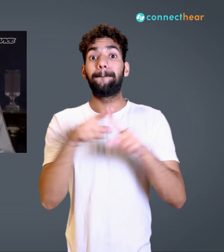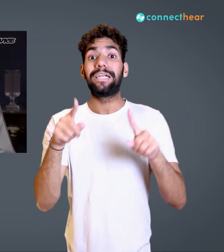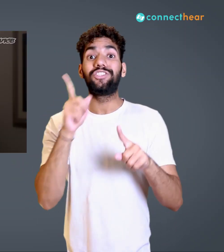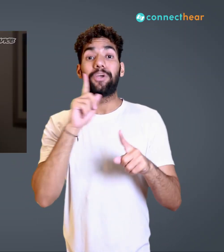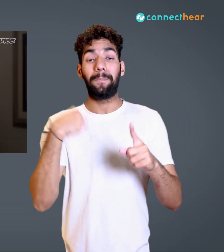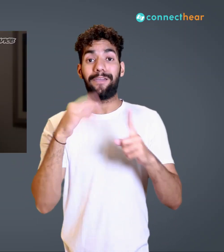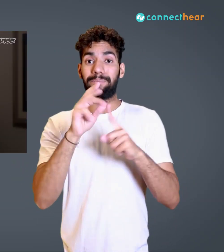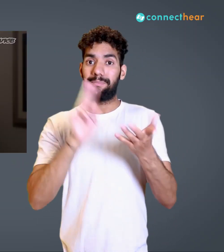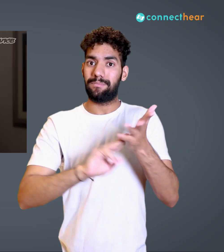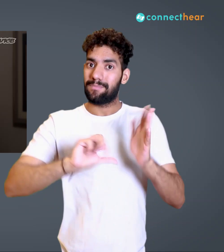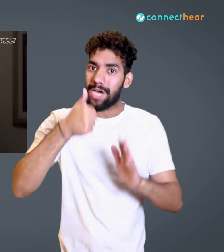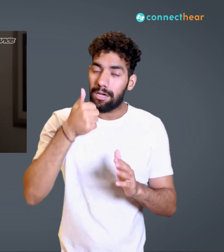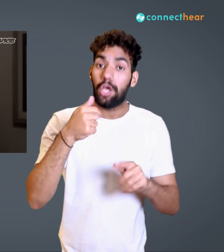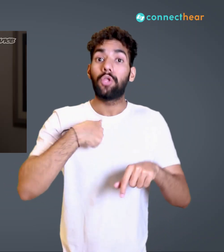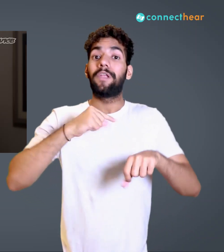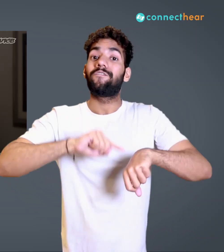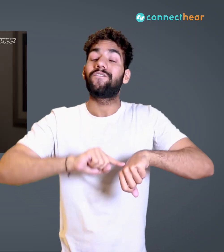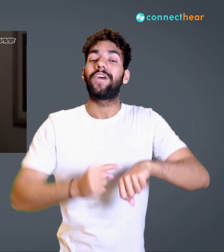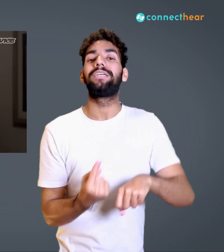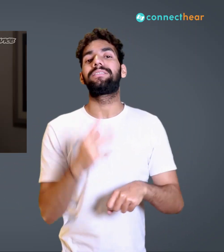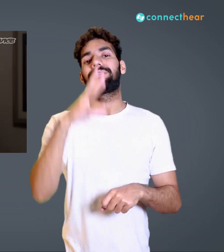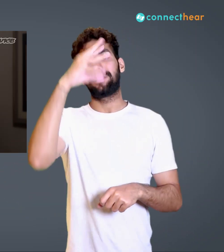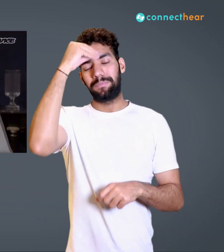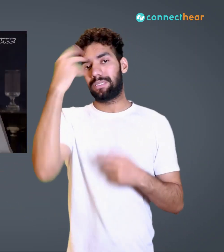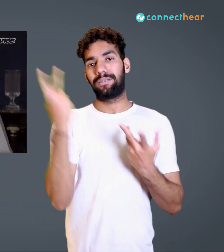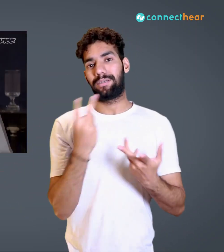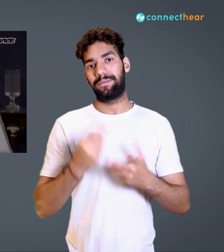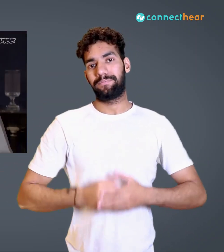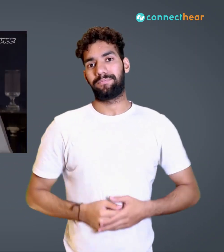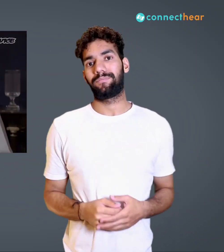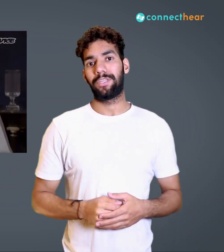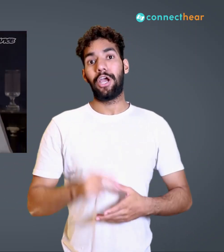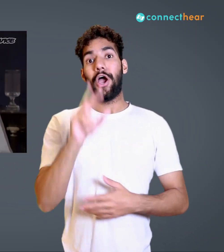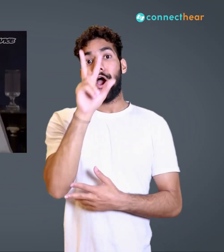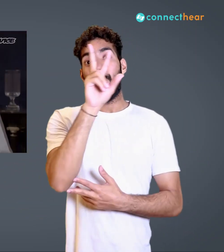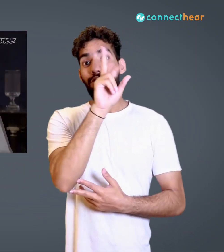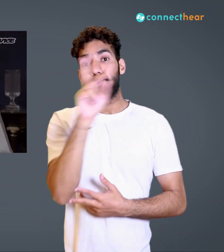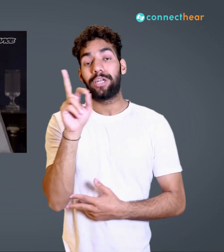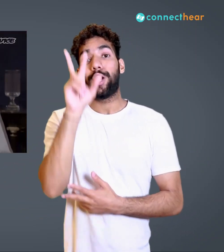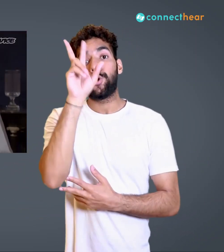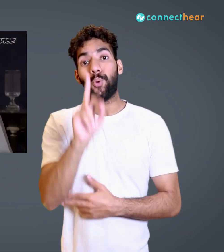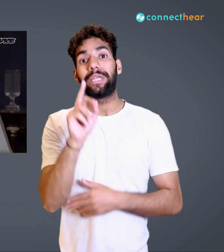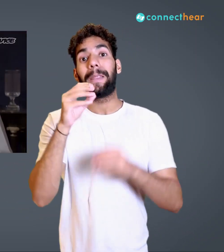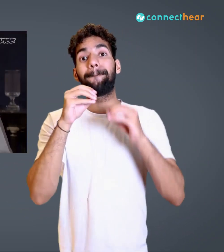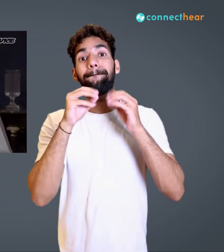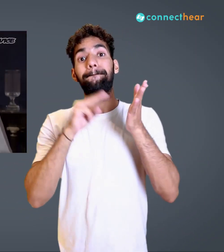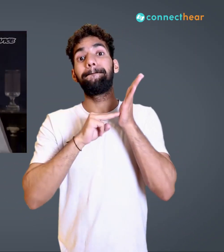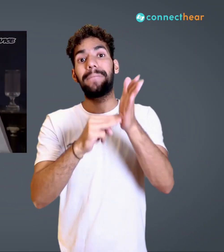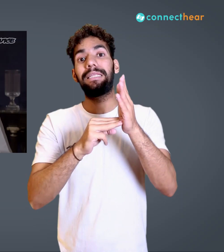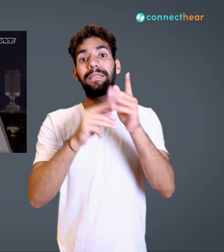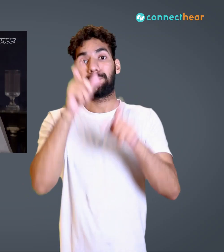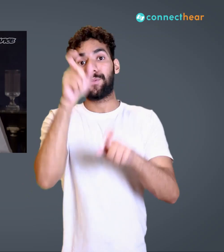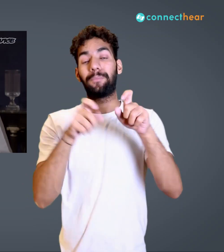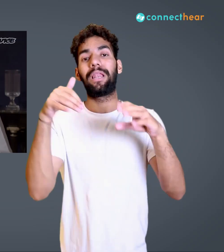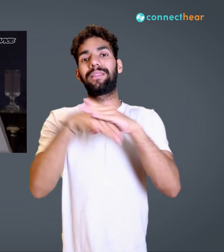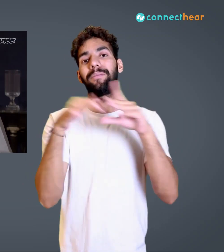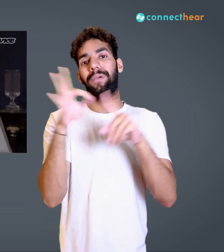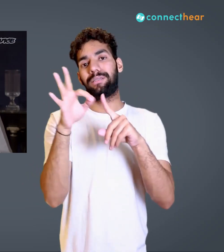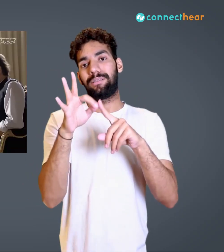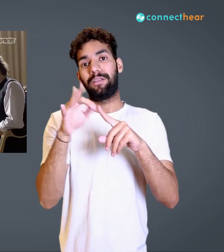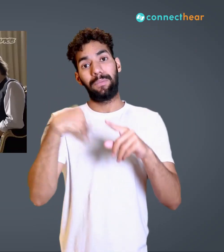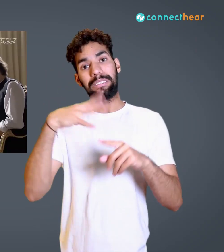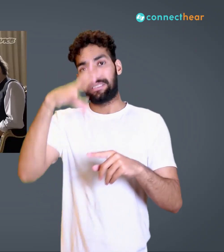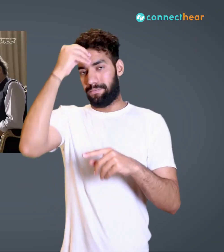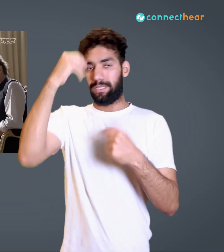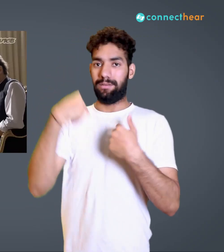it. When you become the prime minister, your number one priority becomes, in my case, 220 million people of